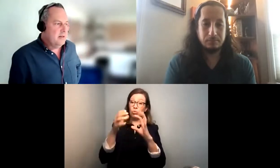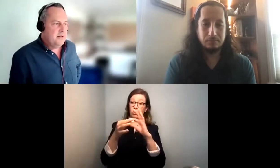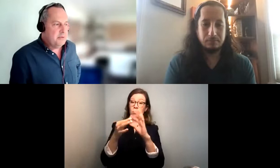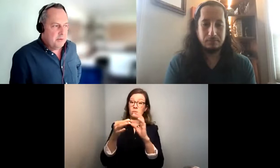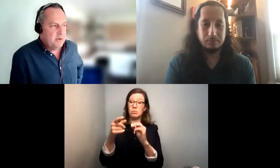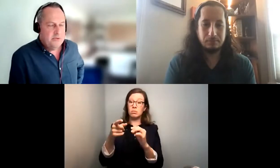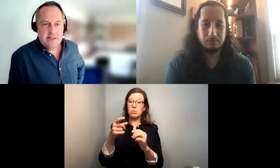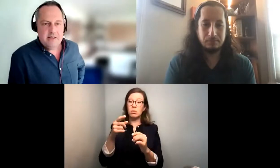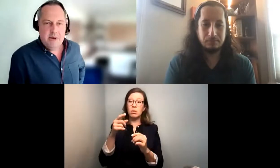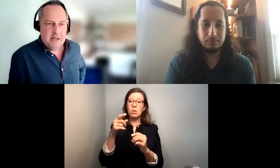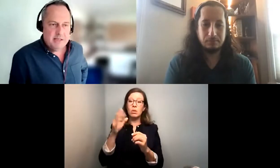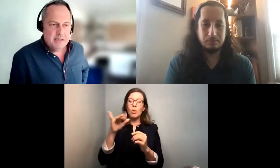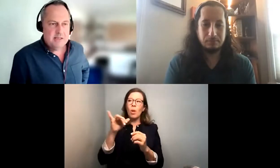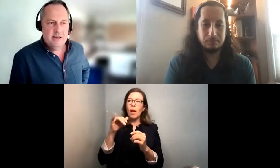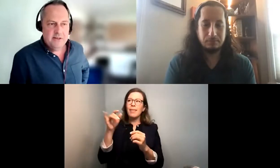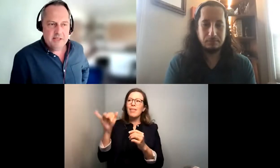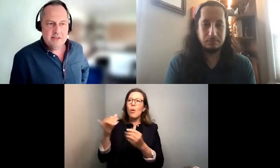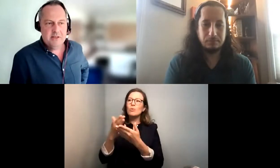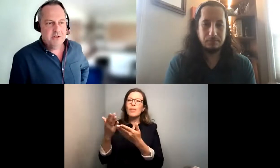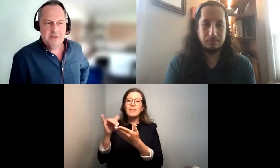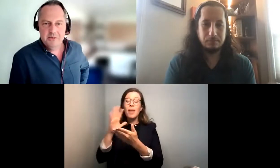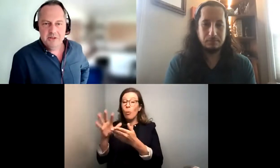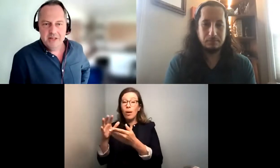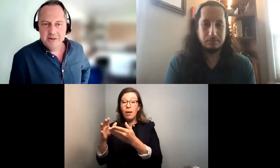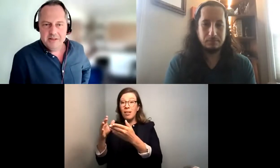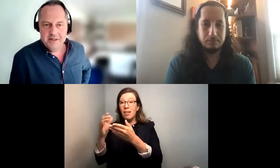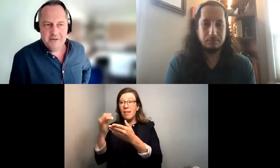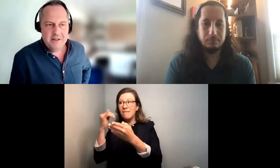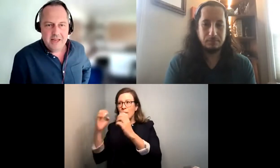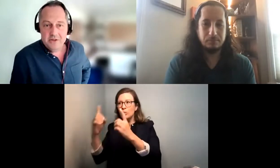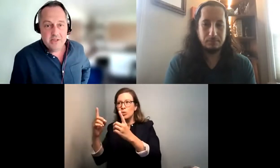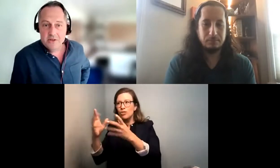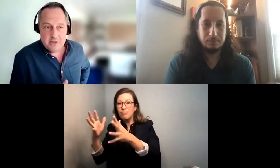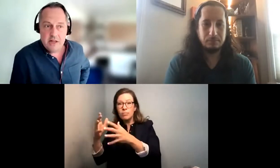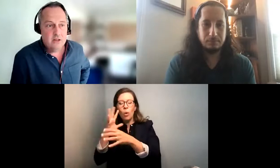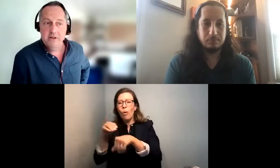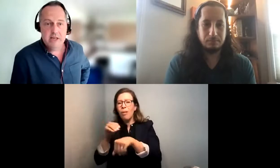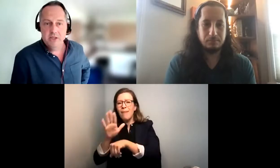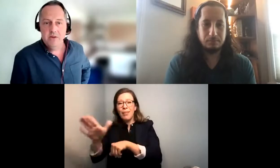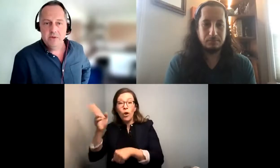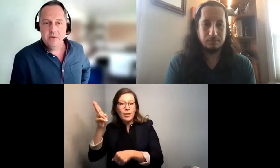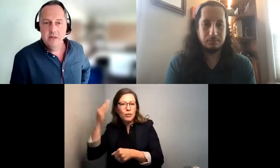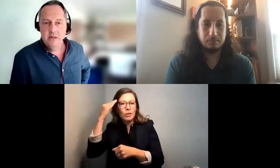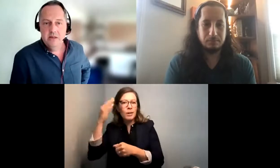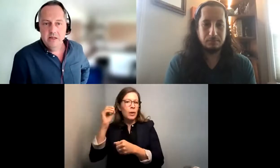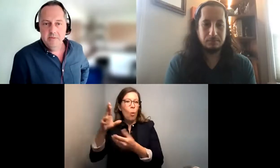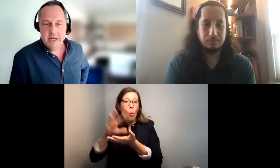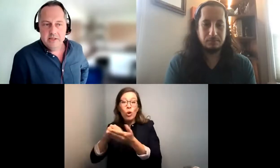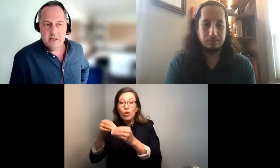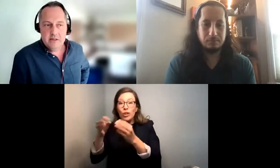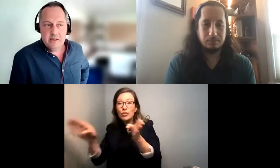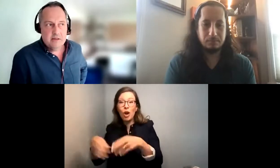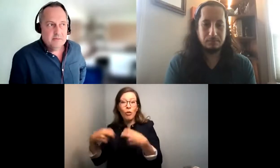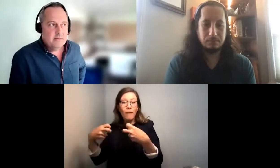know, I think it's probably going to affect their mathematics and their physics just as much, you know, and their history. It's just their learning in general. And